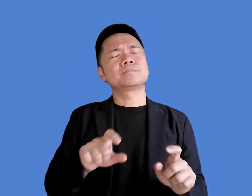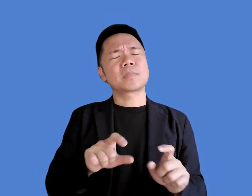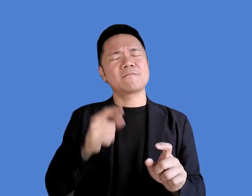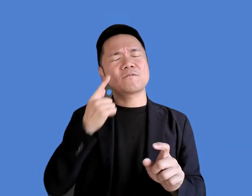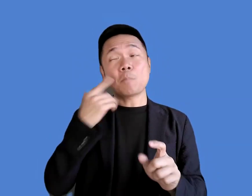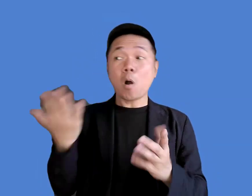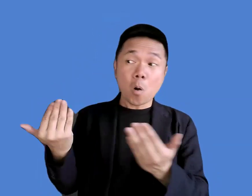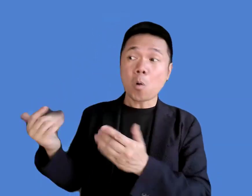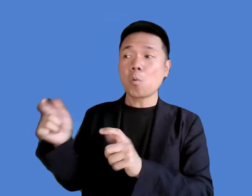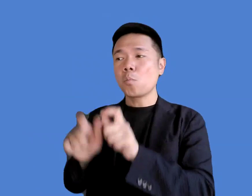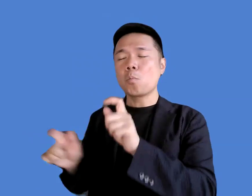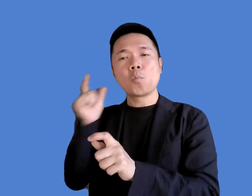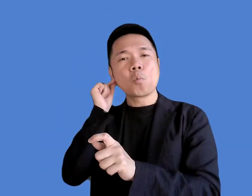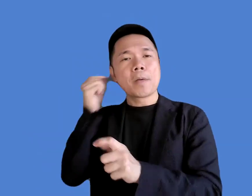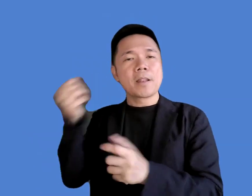design or